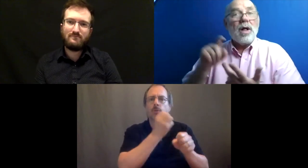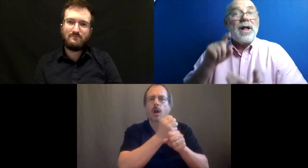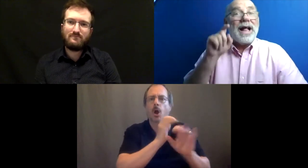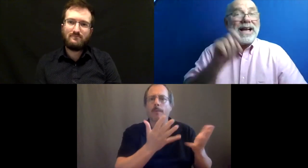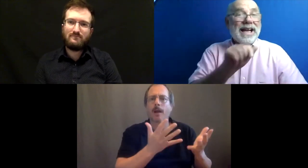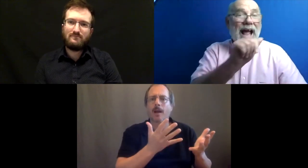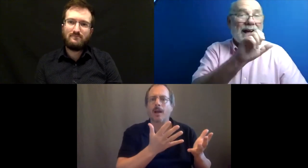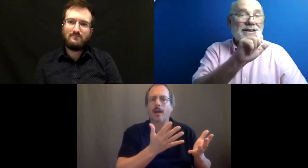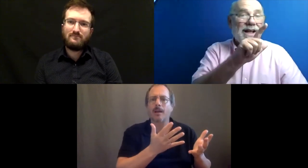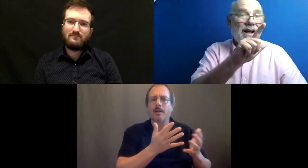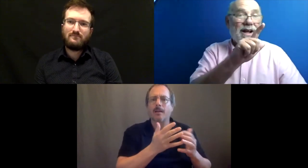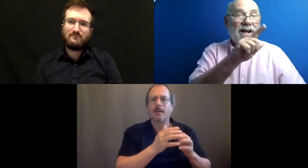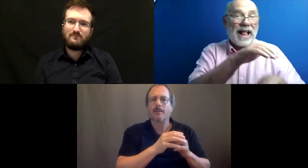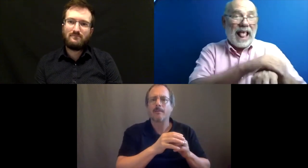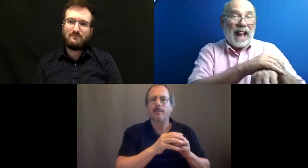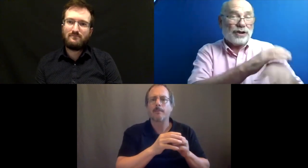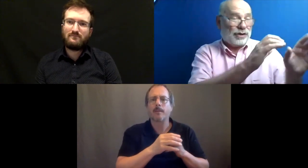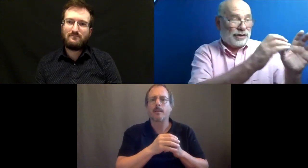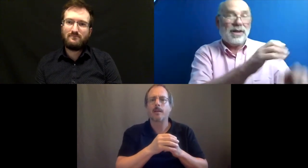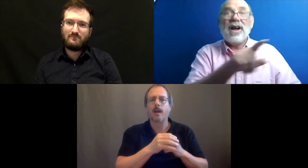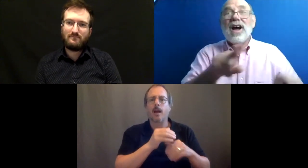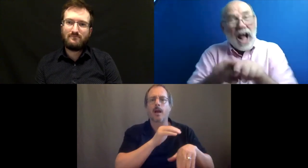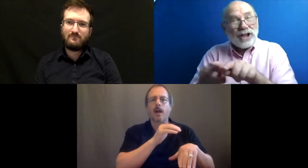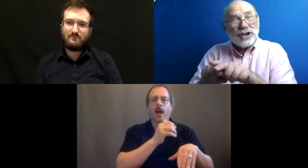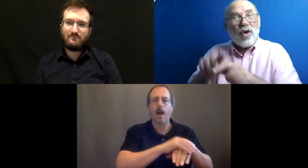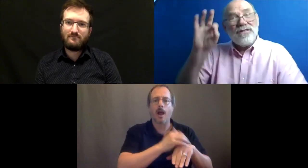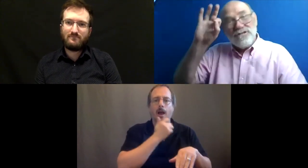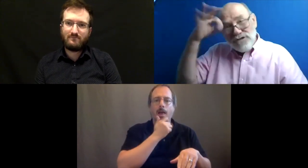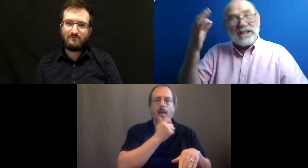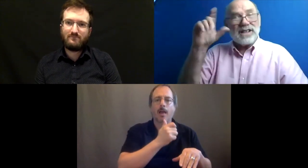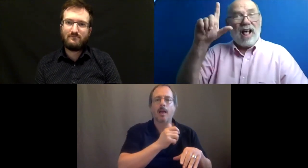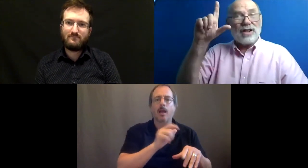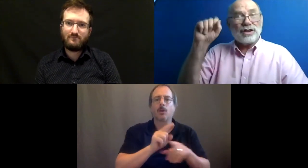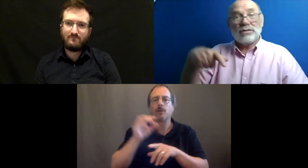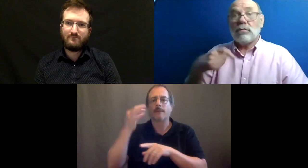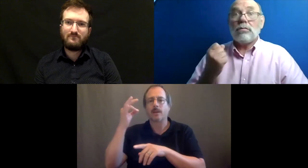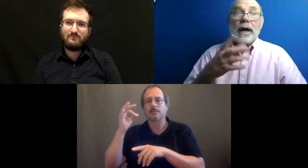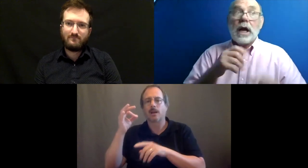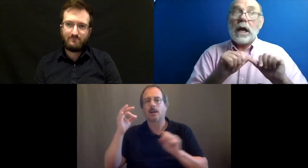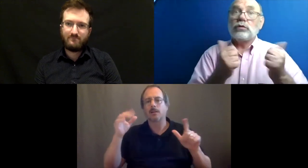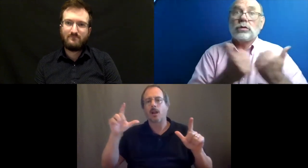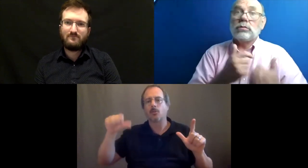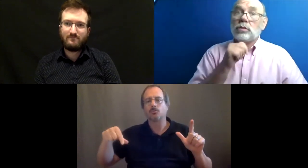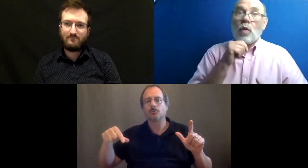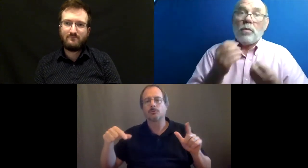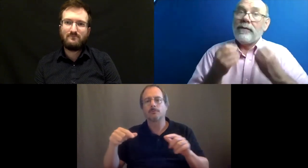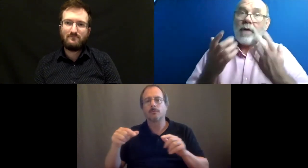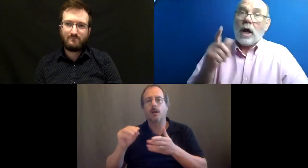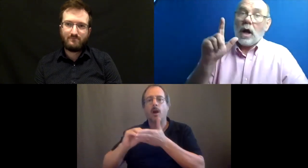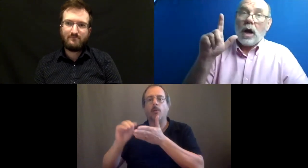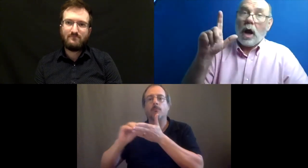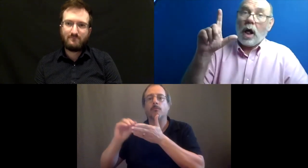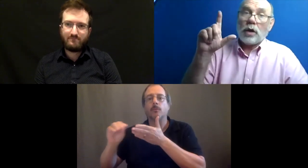stories of deaf, deafblind individuals, people with Usher syndrome, as well as the Francophone